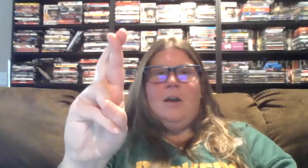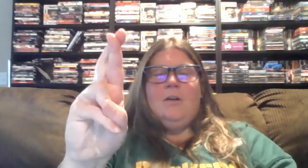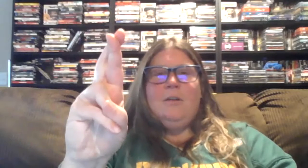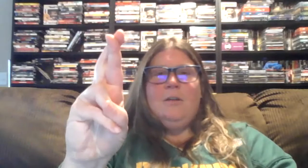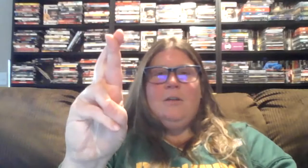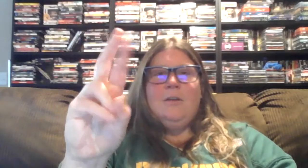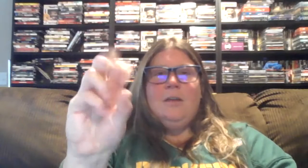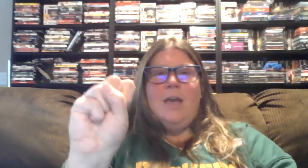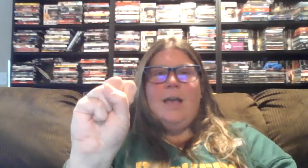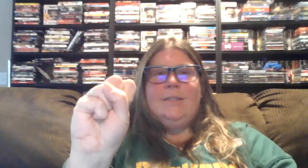R, S,